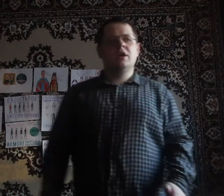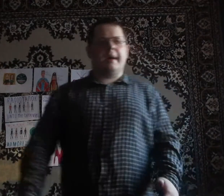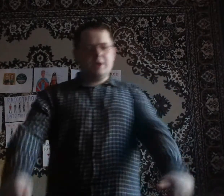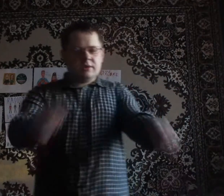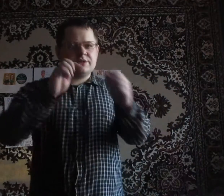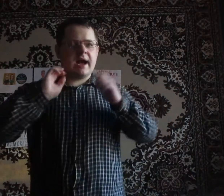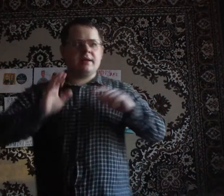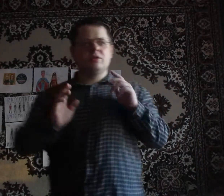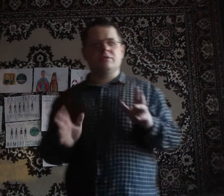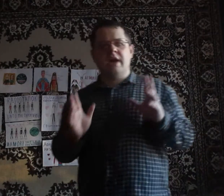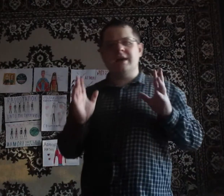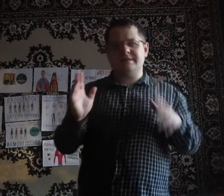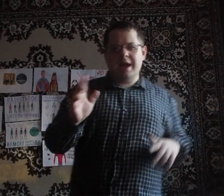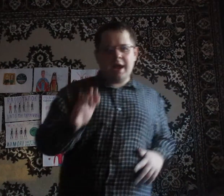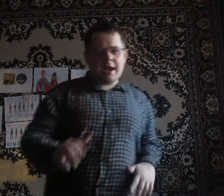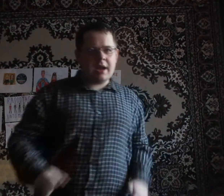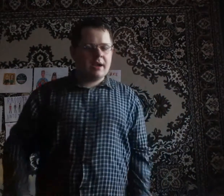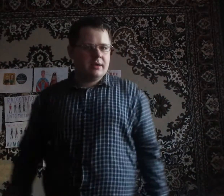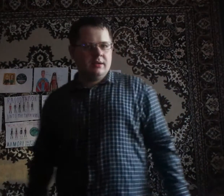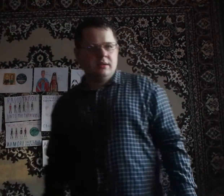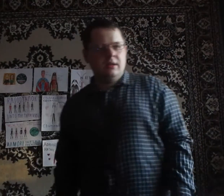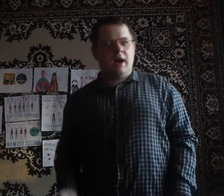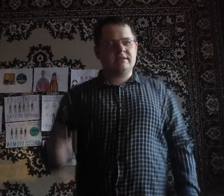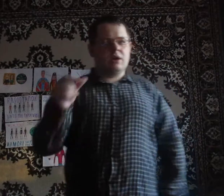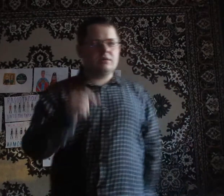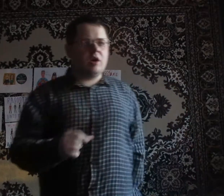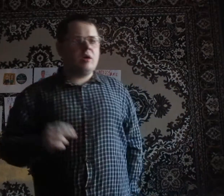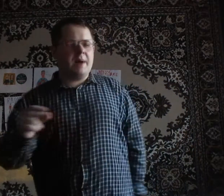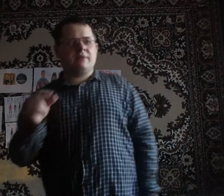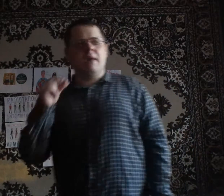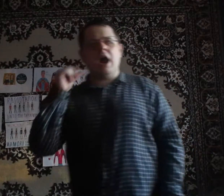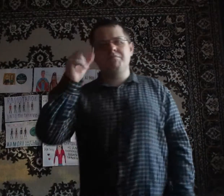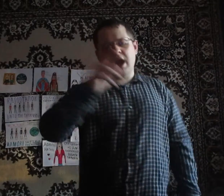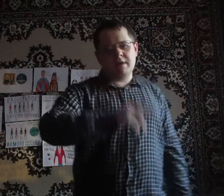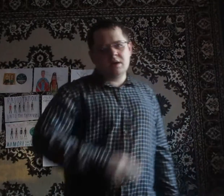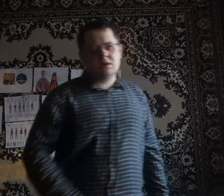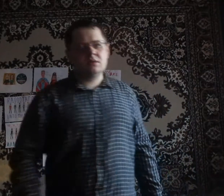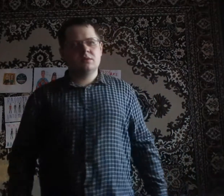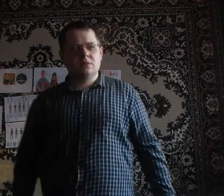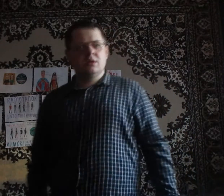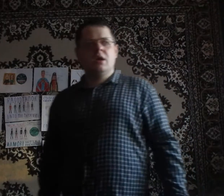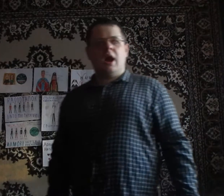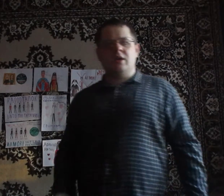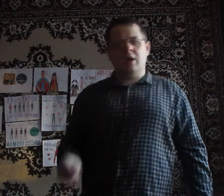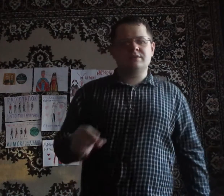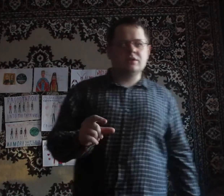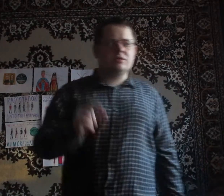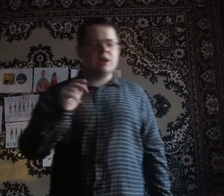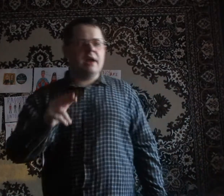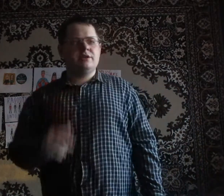I'm gonna die, you guys, yeah. I don't know about my brother. I'm going to cry,